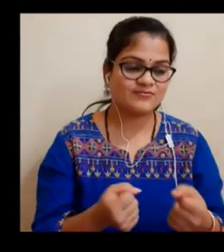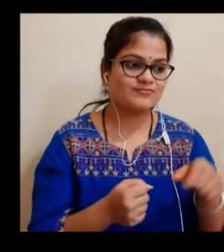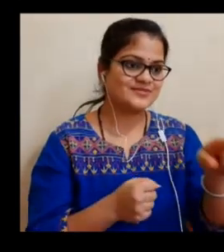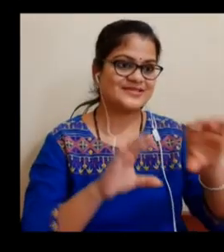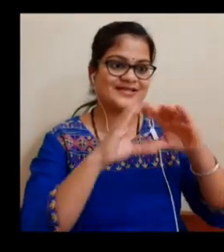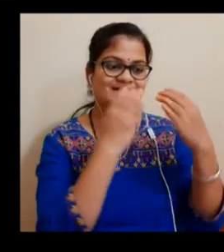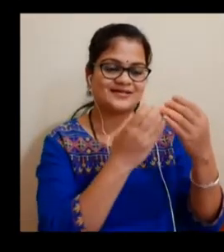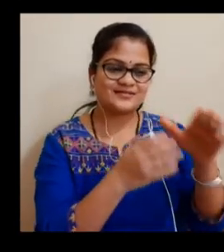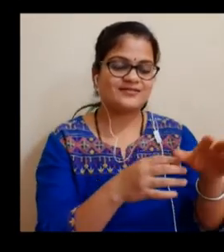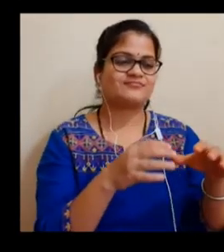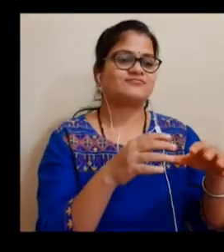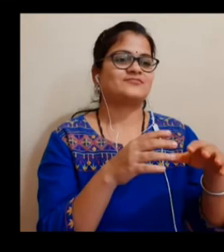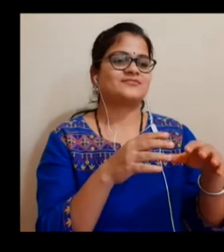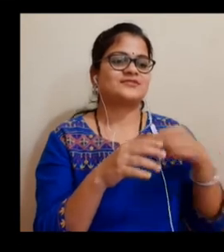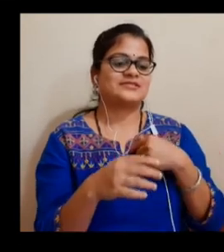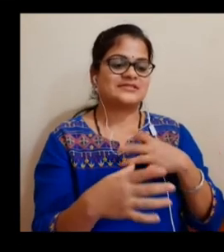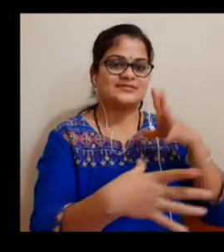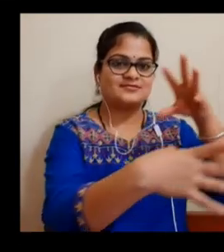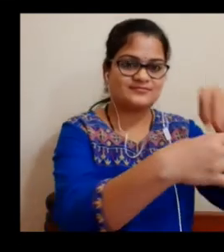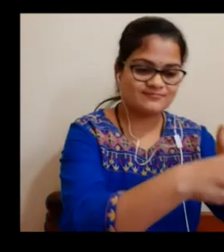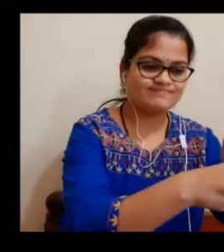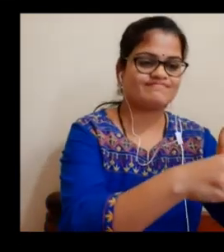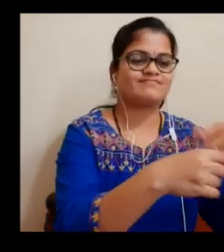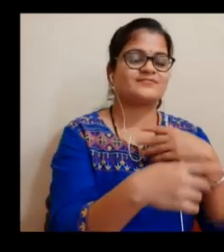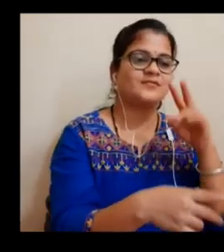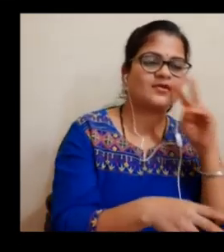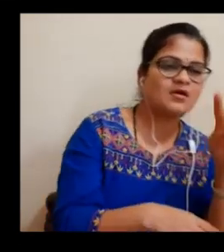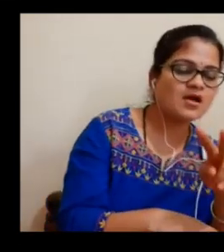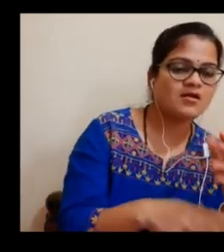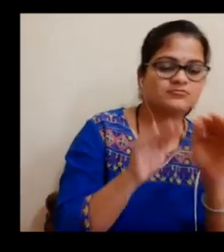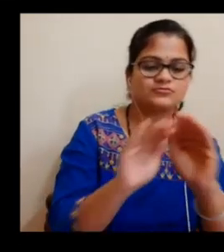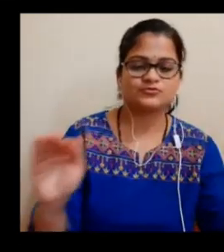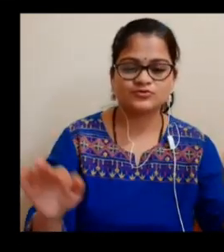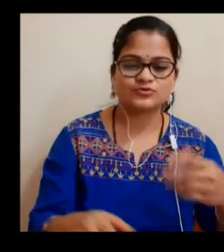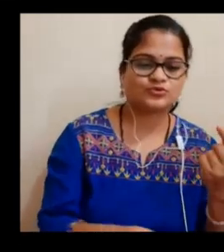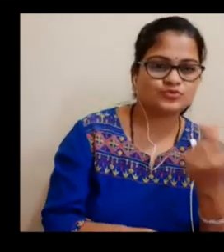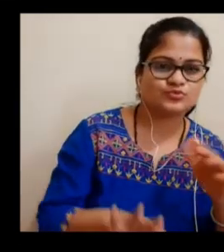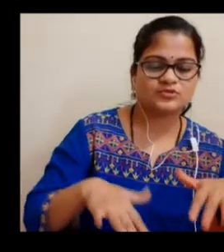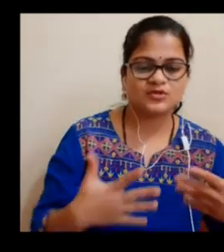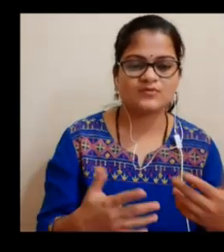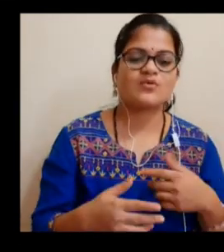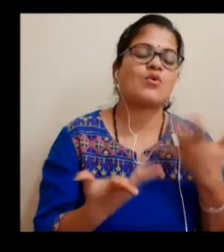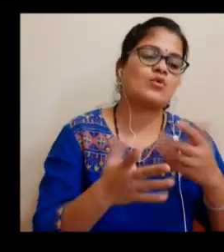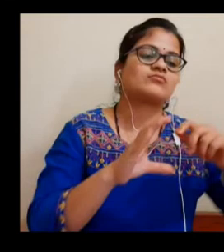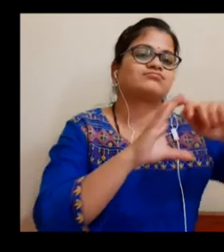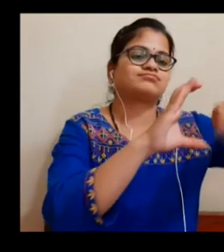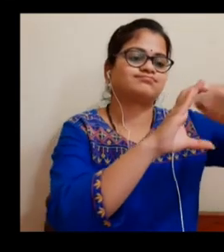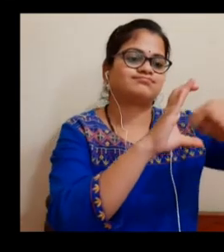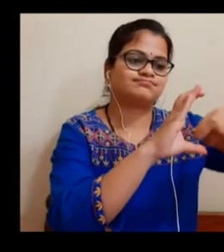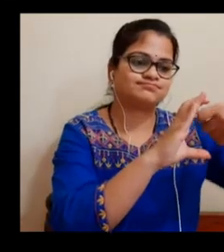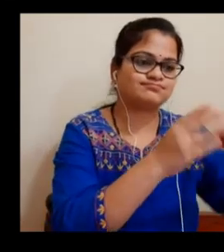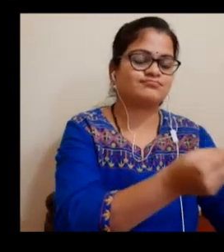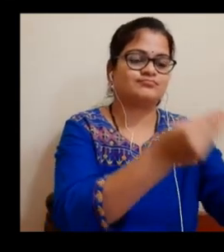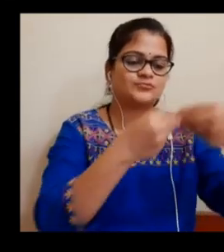happy if you can record your session or invite me to your session and I can observe the kids using it. Or if you can even record it